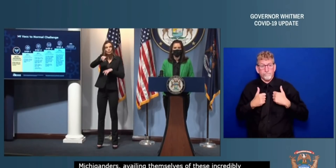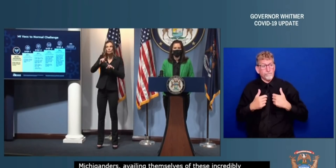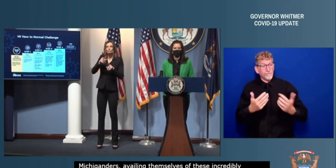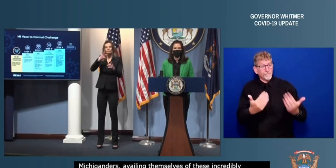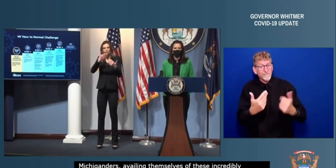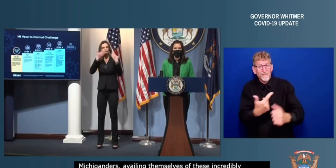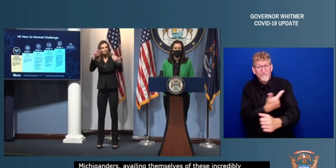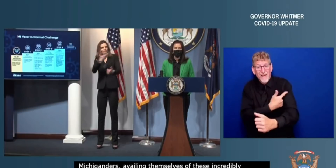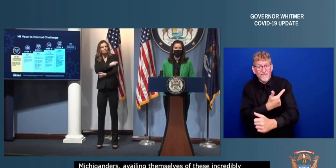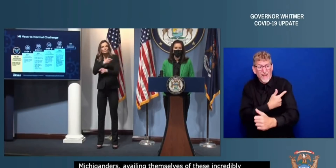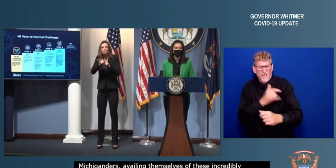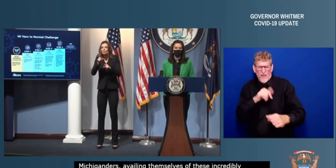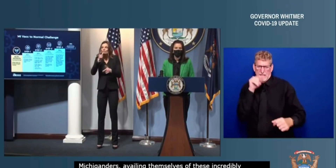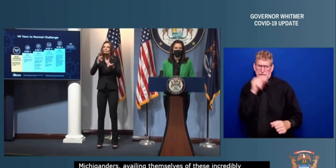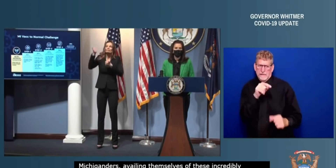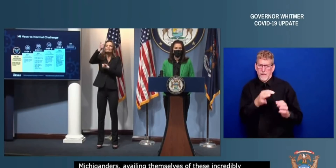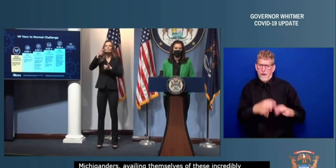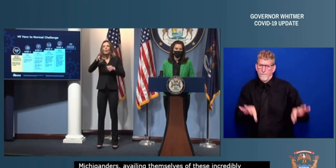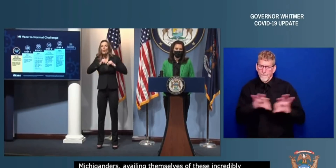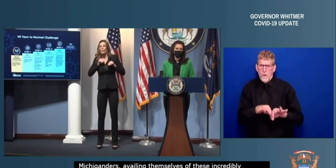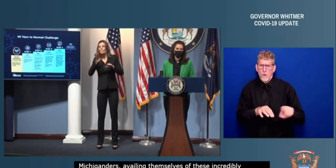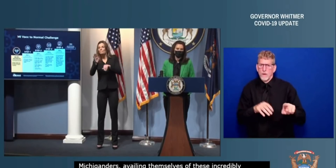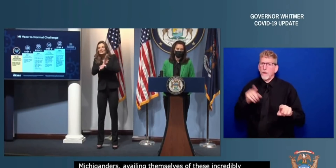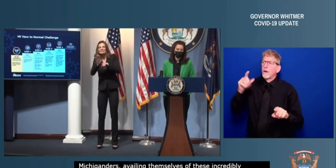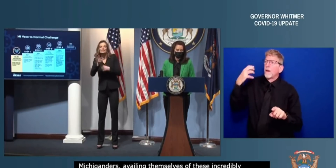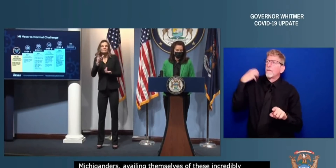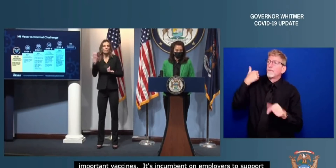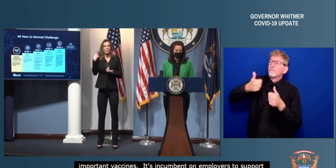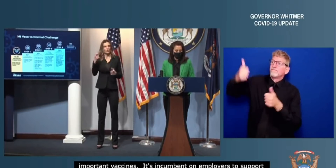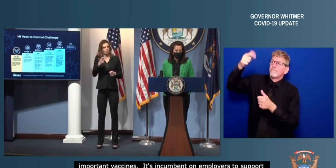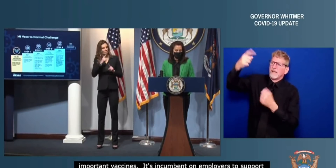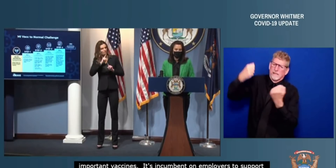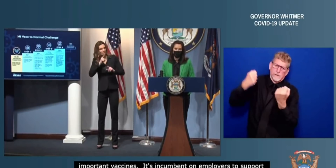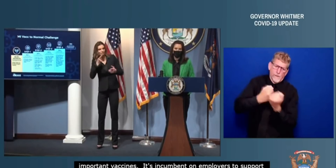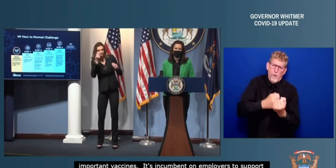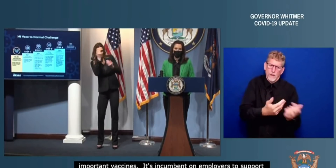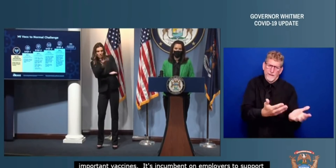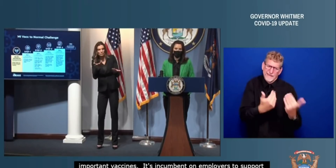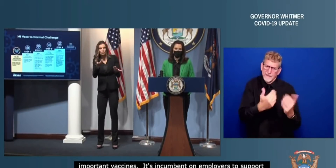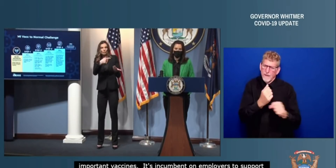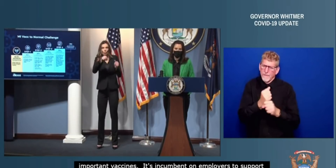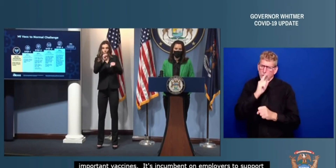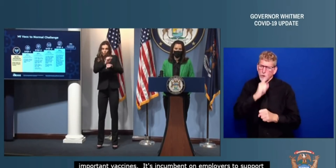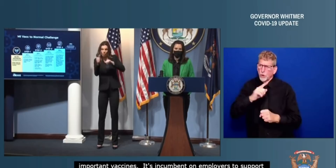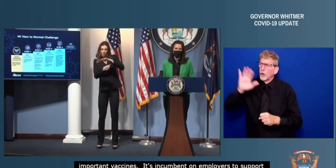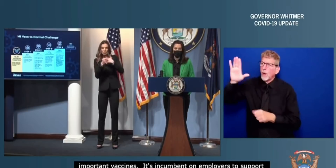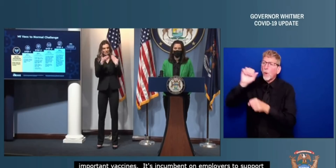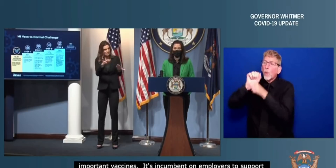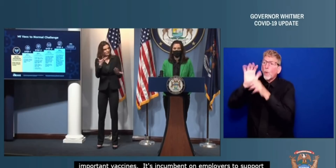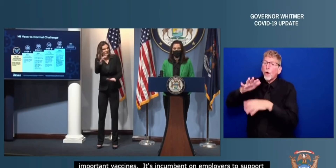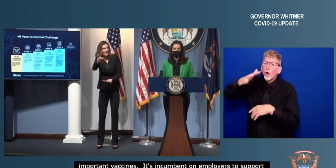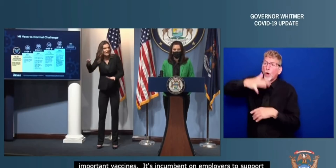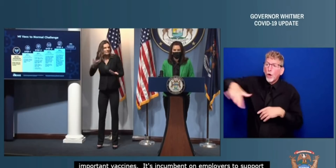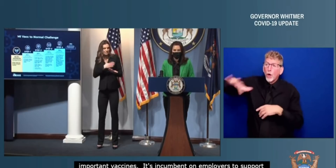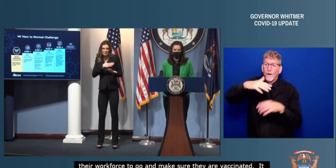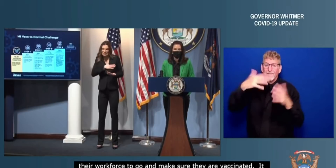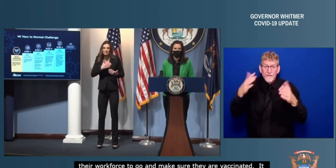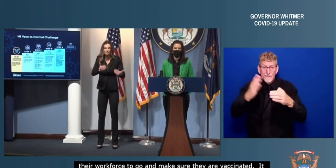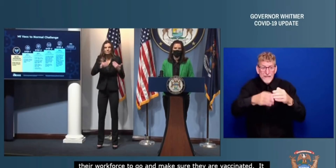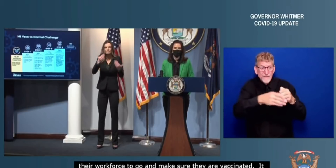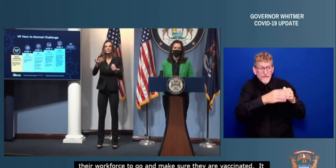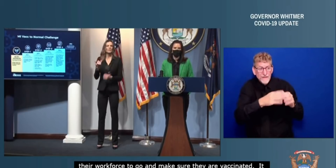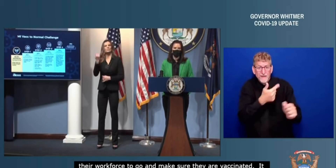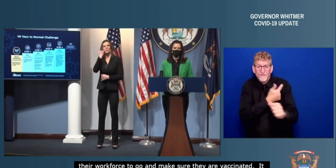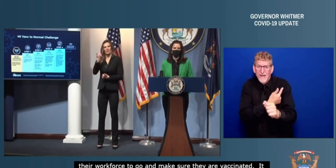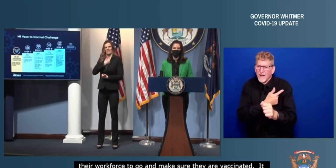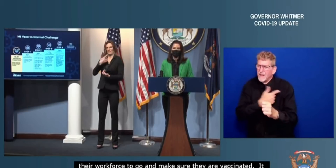workforce to go and make sure that they are vaccinated. It is incumbent on every one of us to take this seriously and to ask the questions if we still